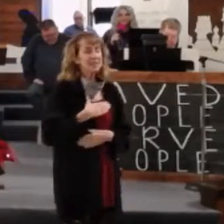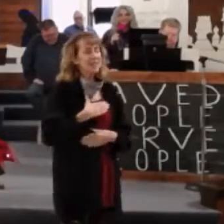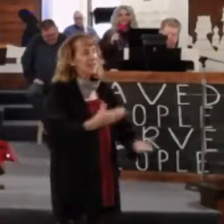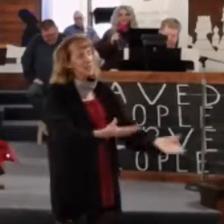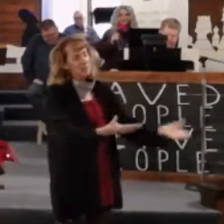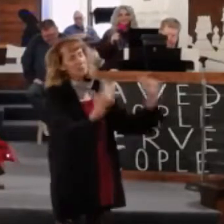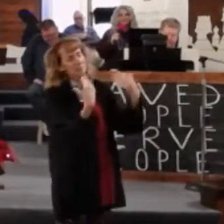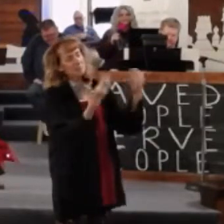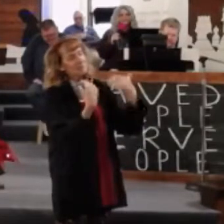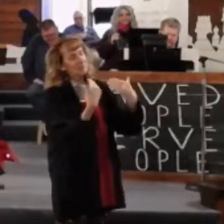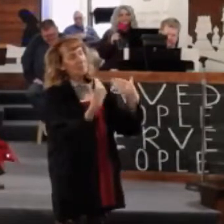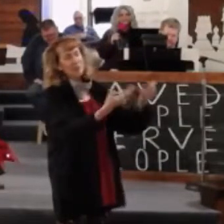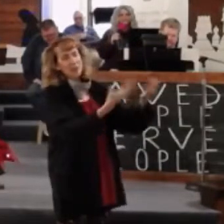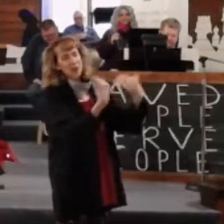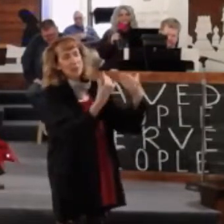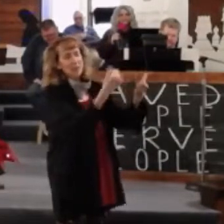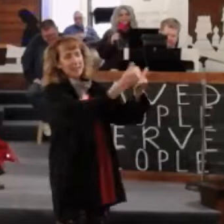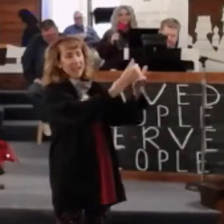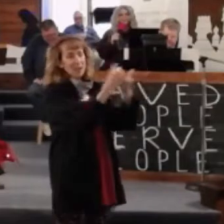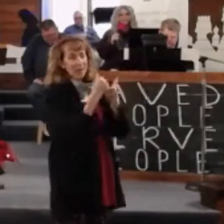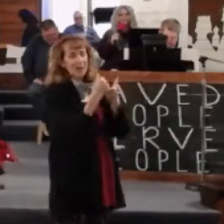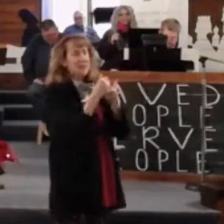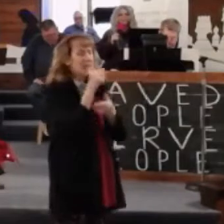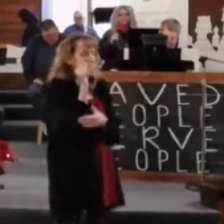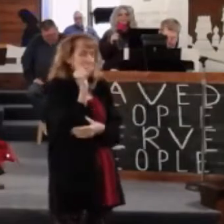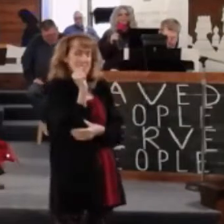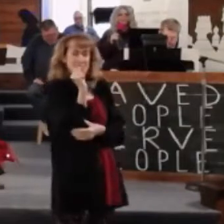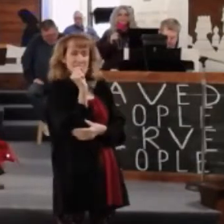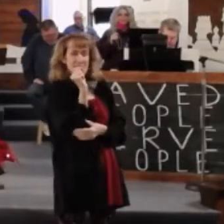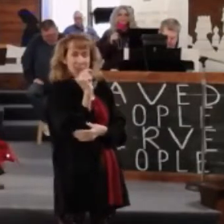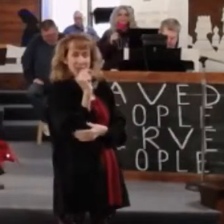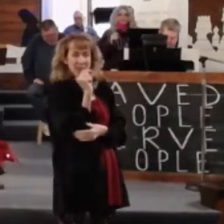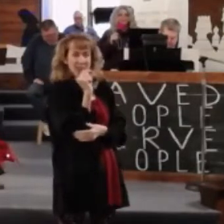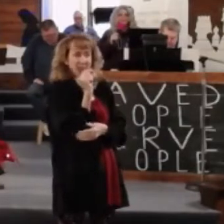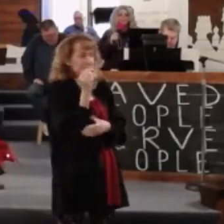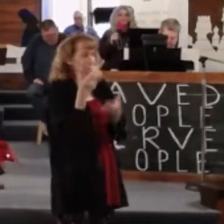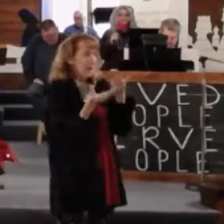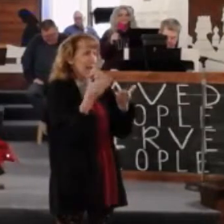God. Because even something so small is